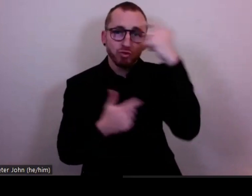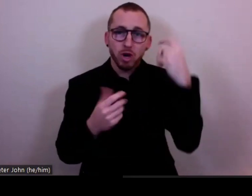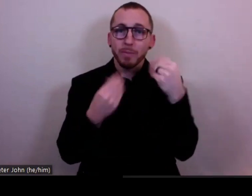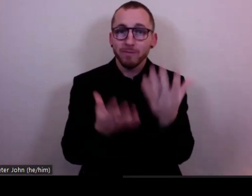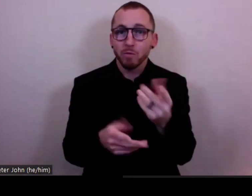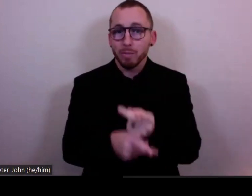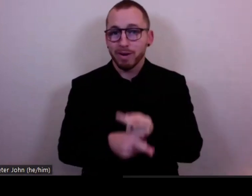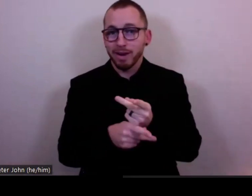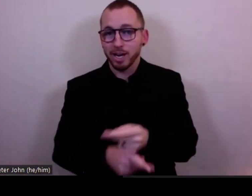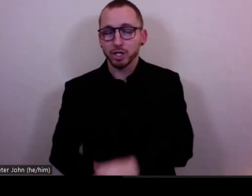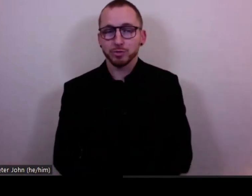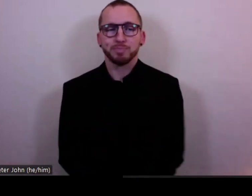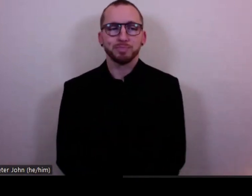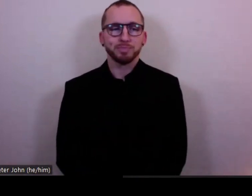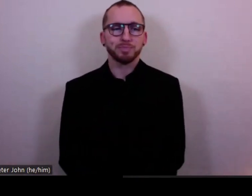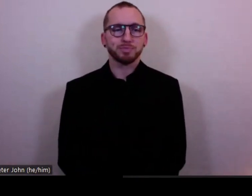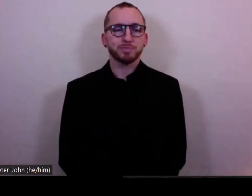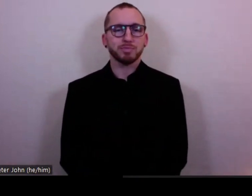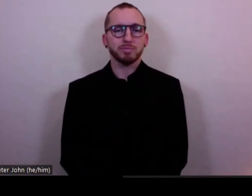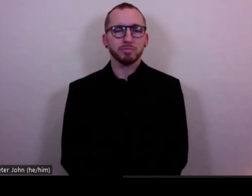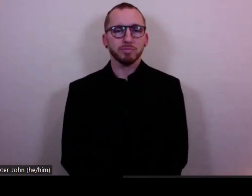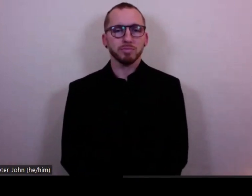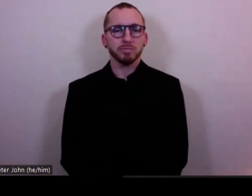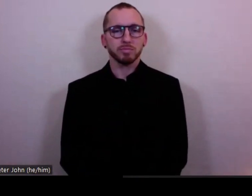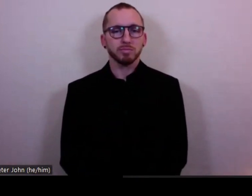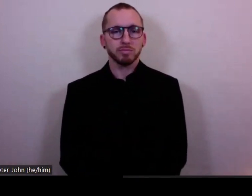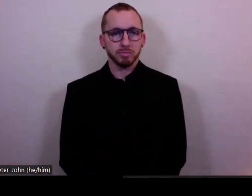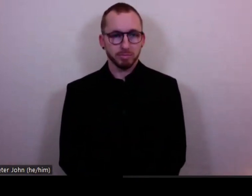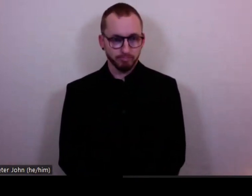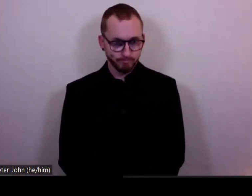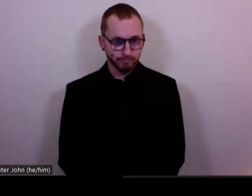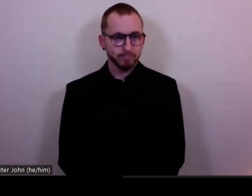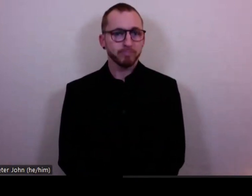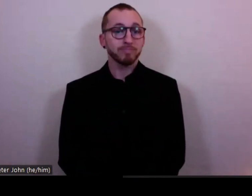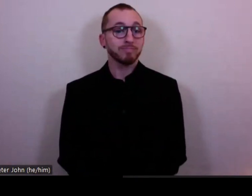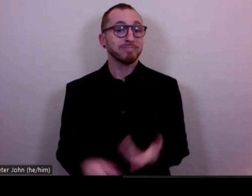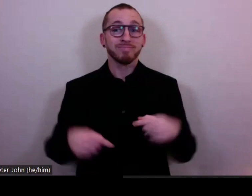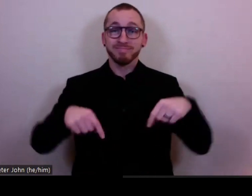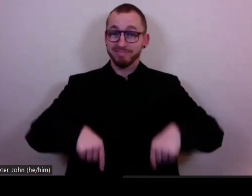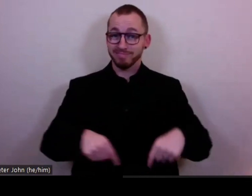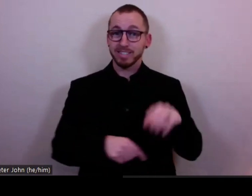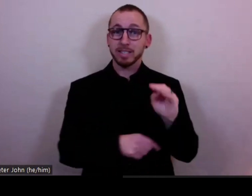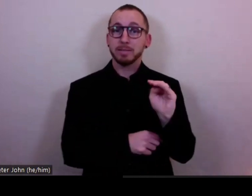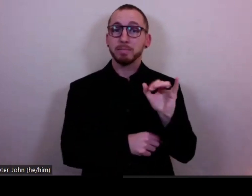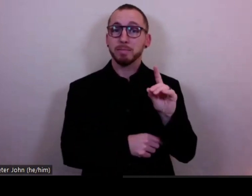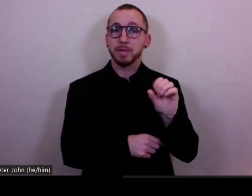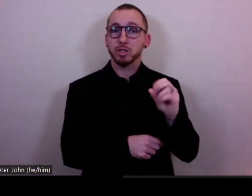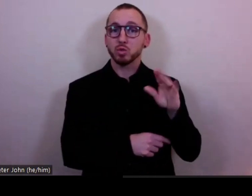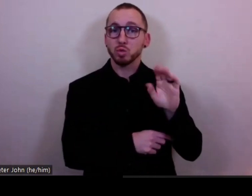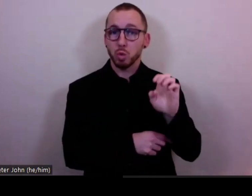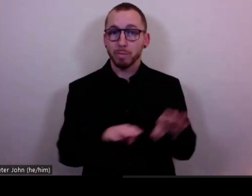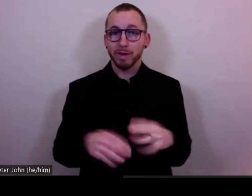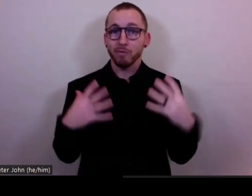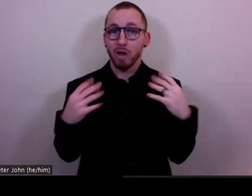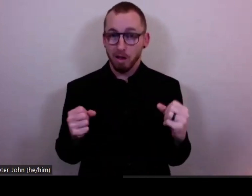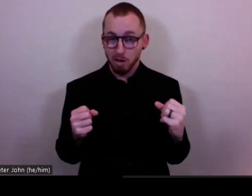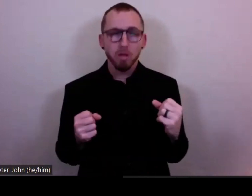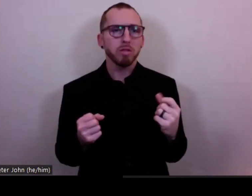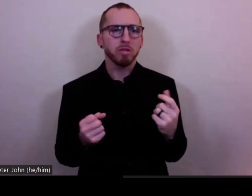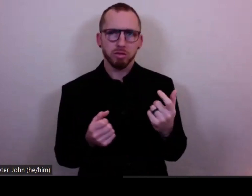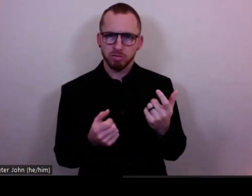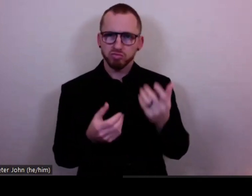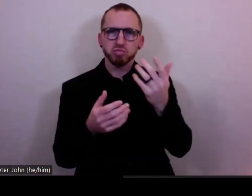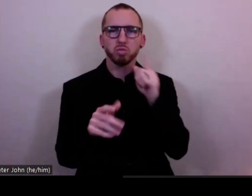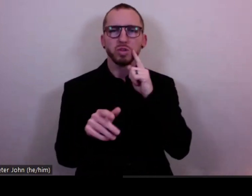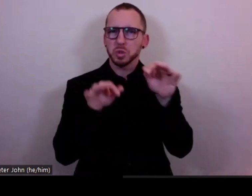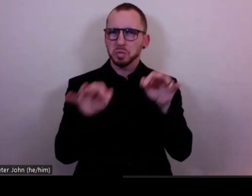history recently on what's been going on at Midshore Behavioral Health as an organization around this work. We embarked on an